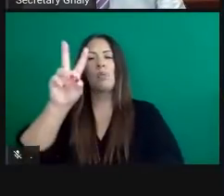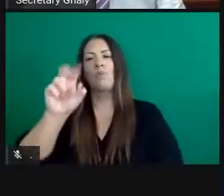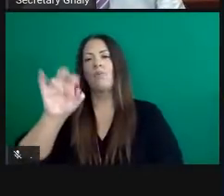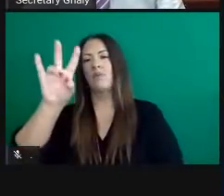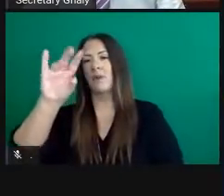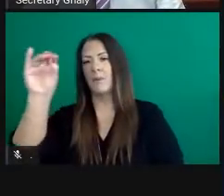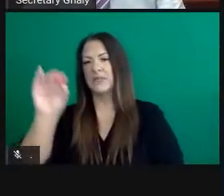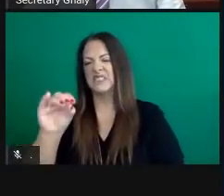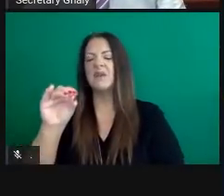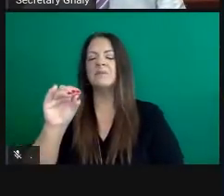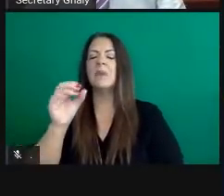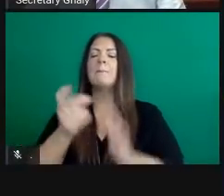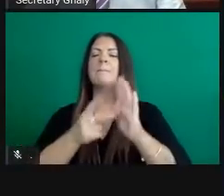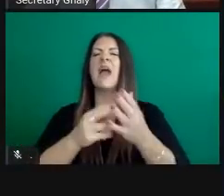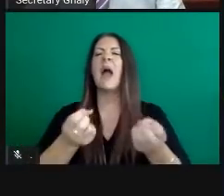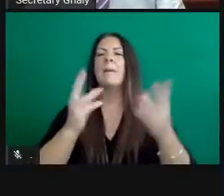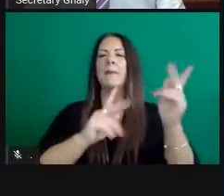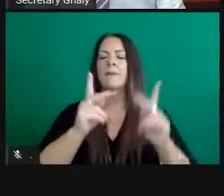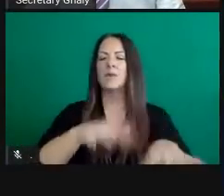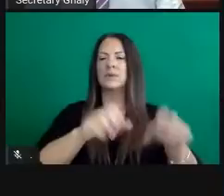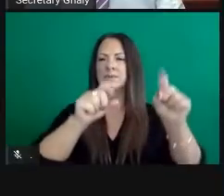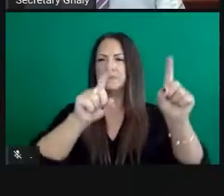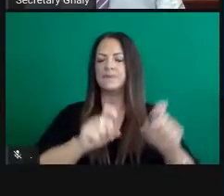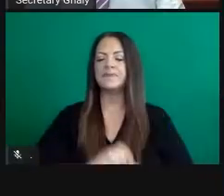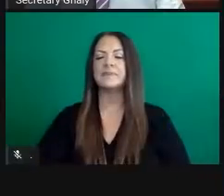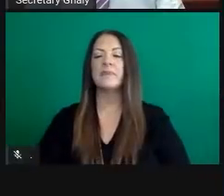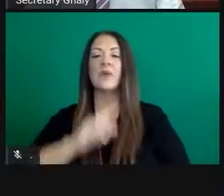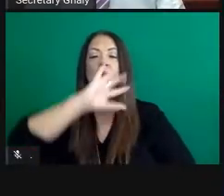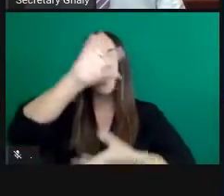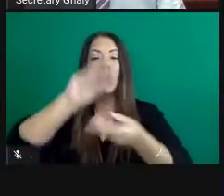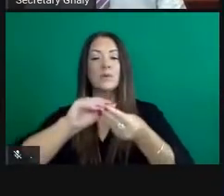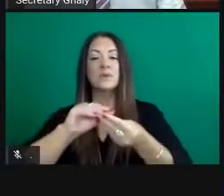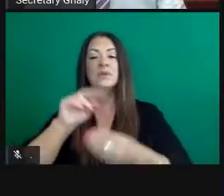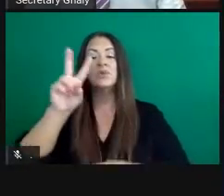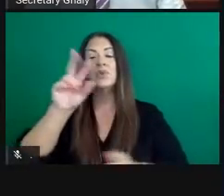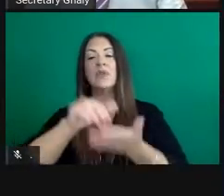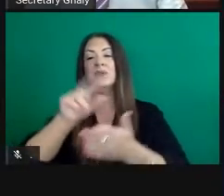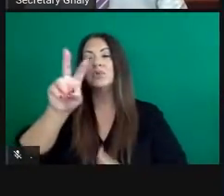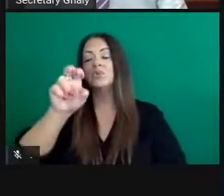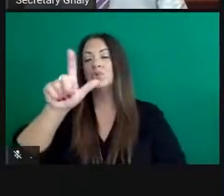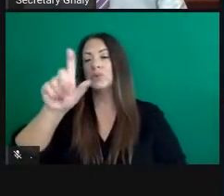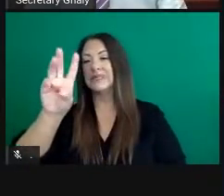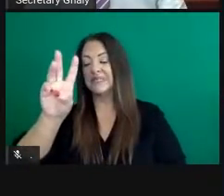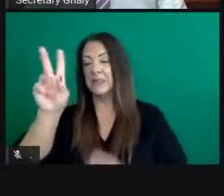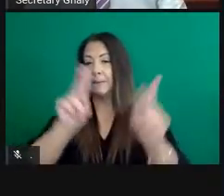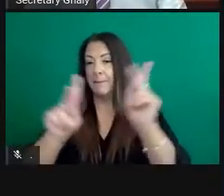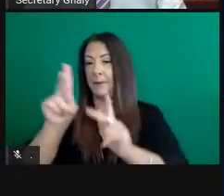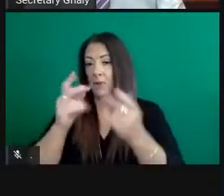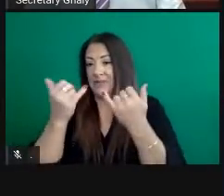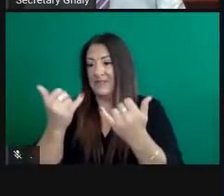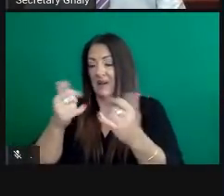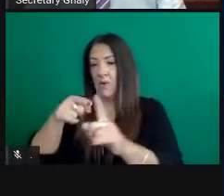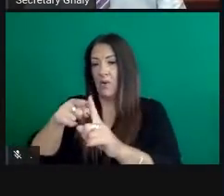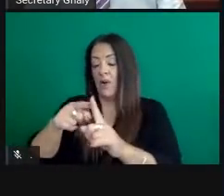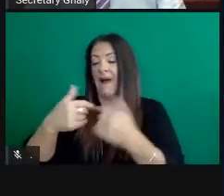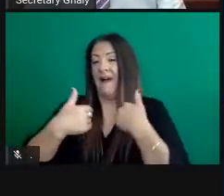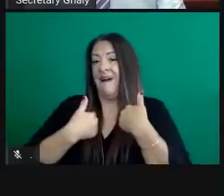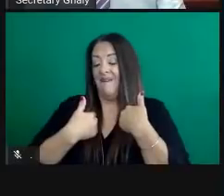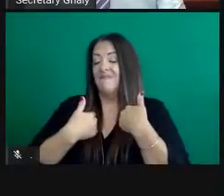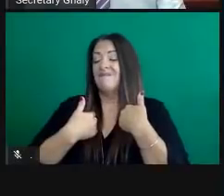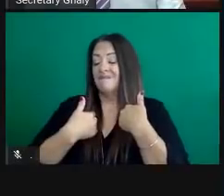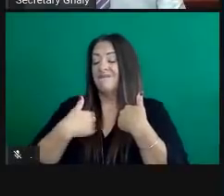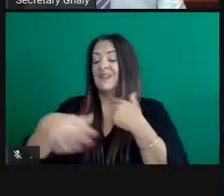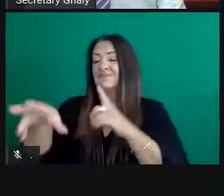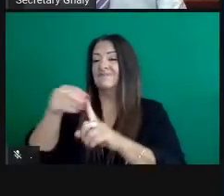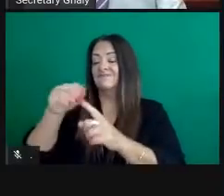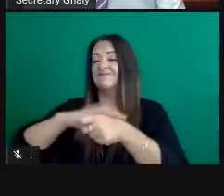talk about the hospital numbers. Today we have 2,226 individuals who are COVID positive in hospital beds